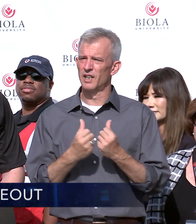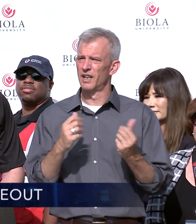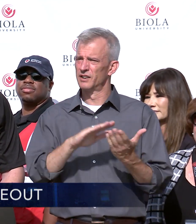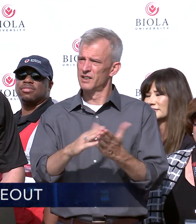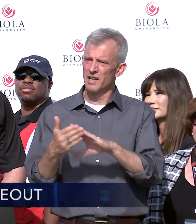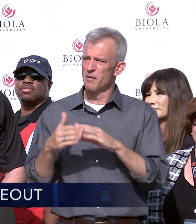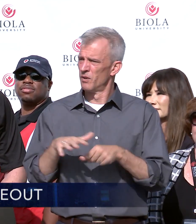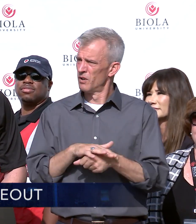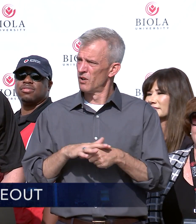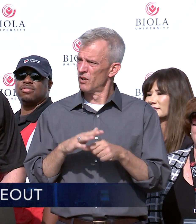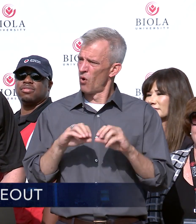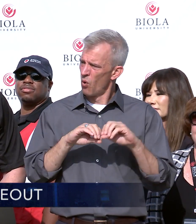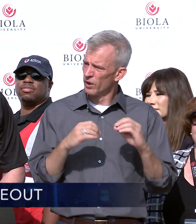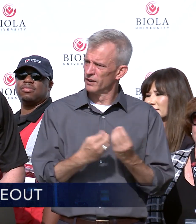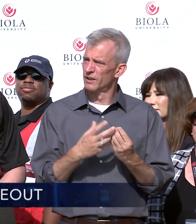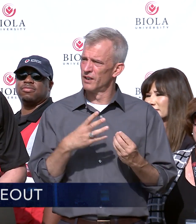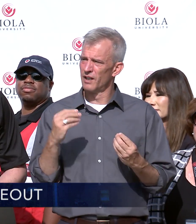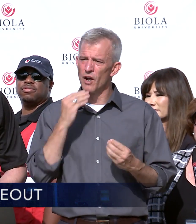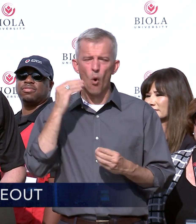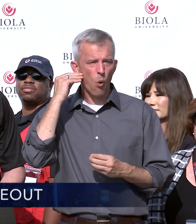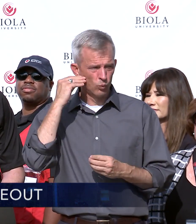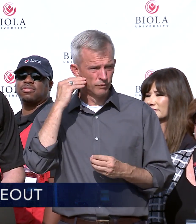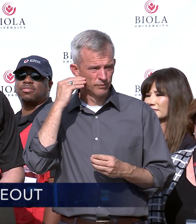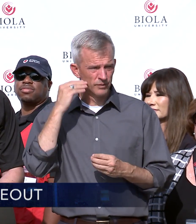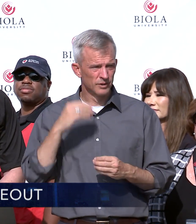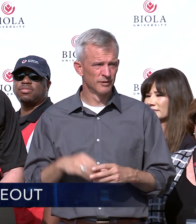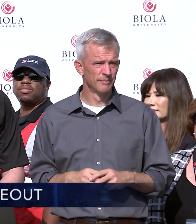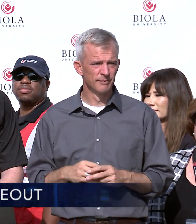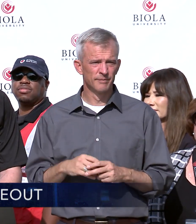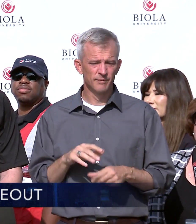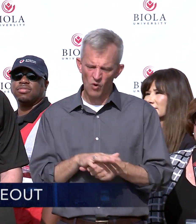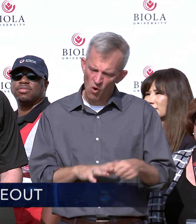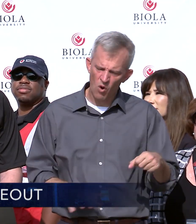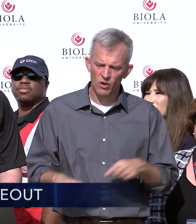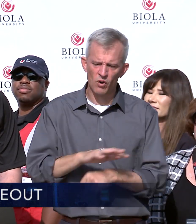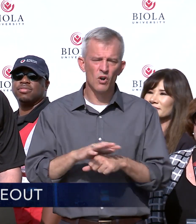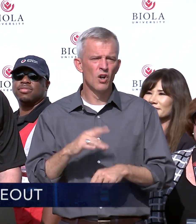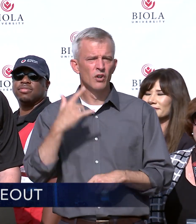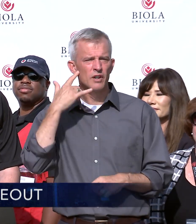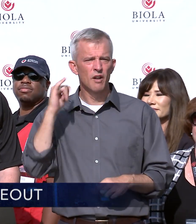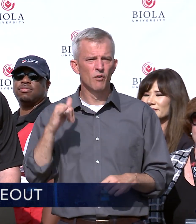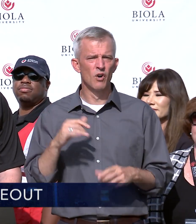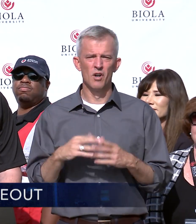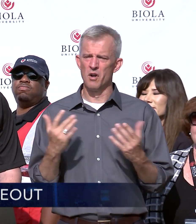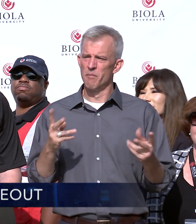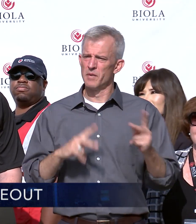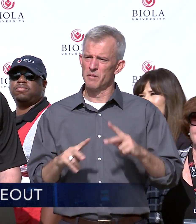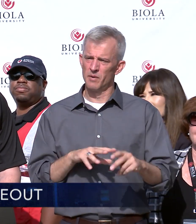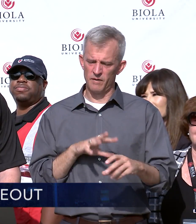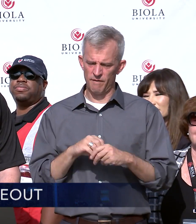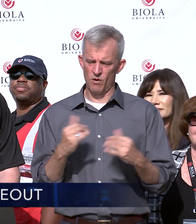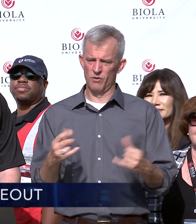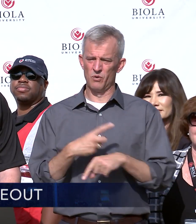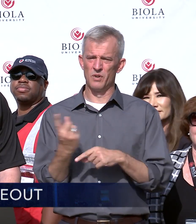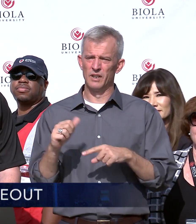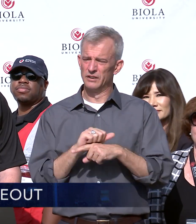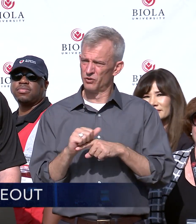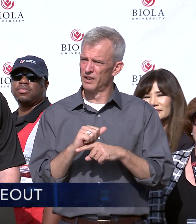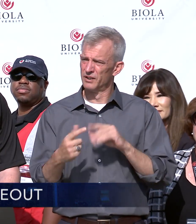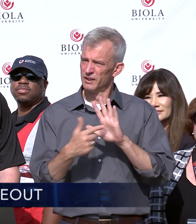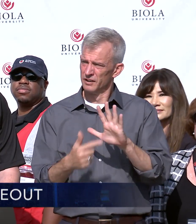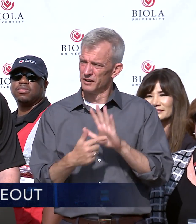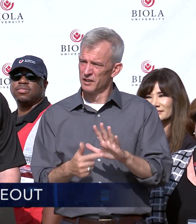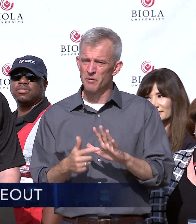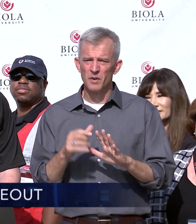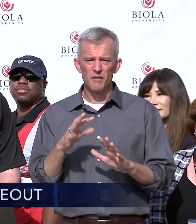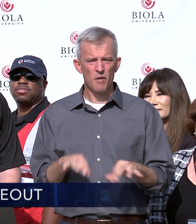neighborhoods, organizations, and households all across California. Those participating in today's drill are an example to others that the